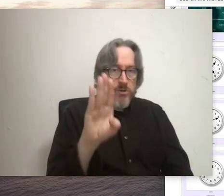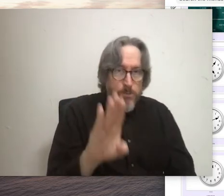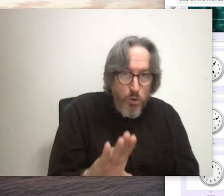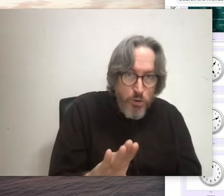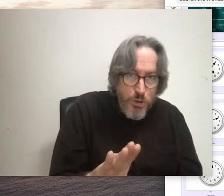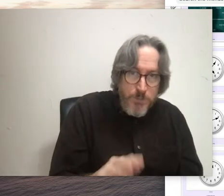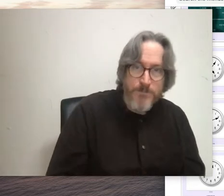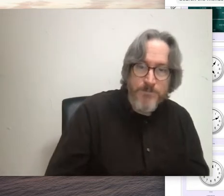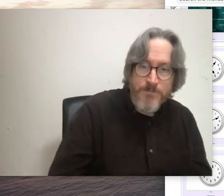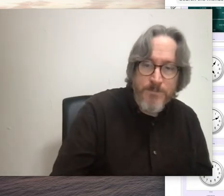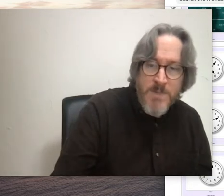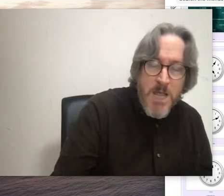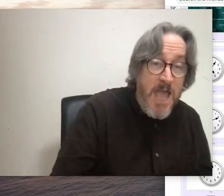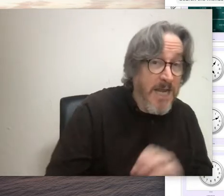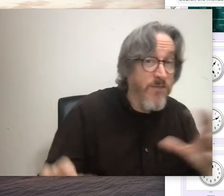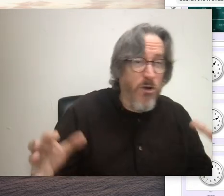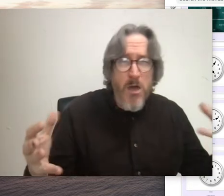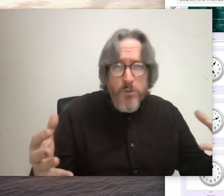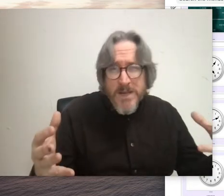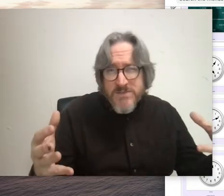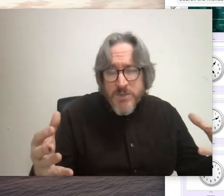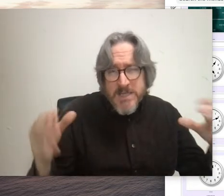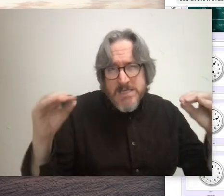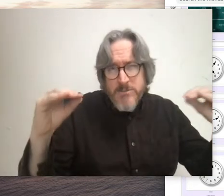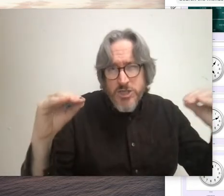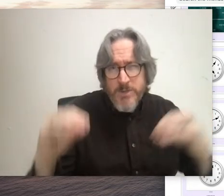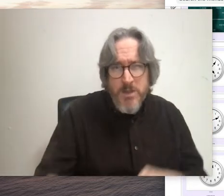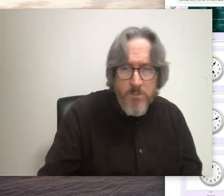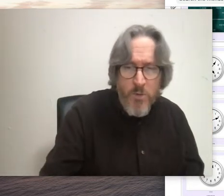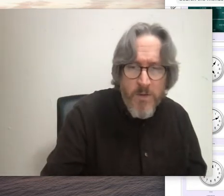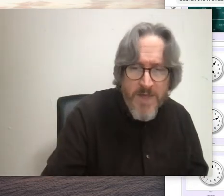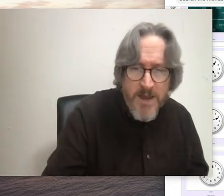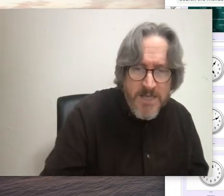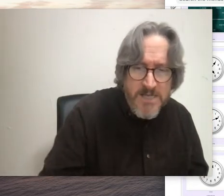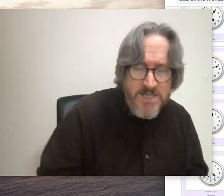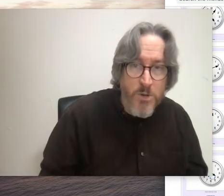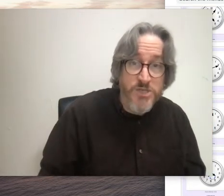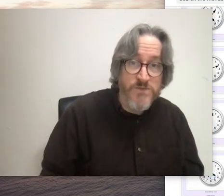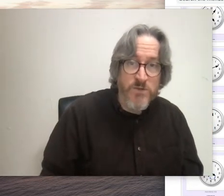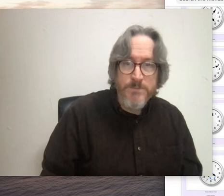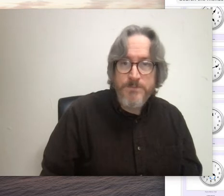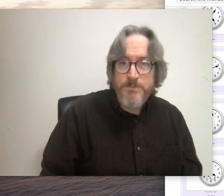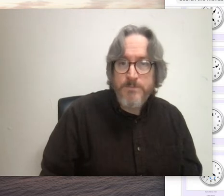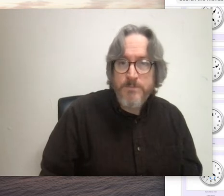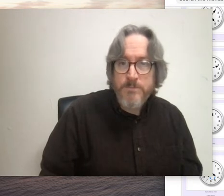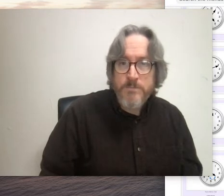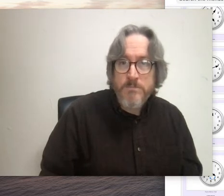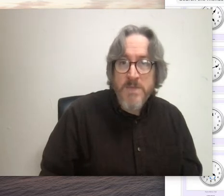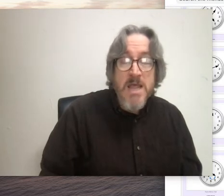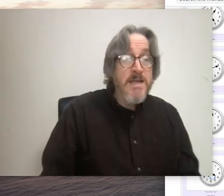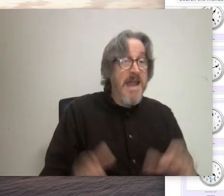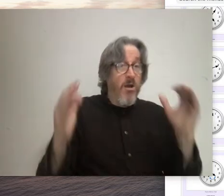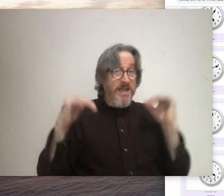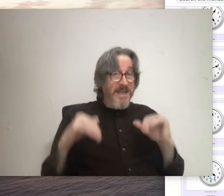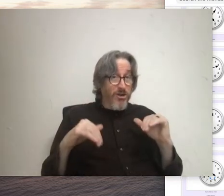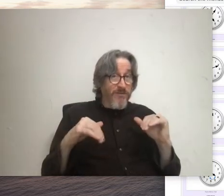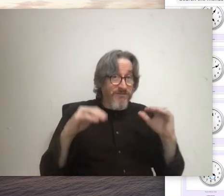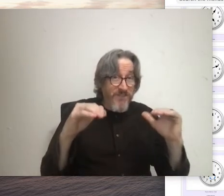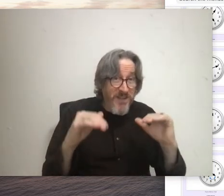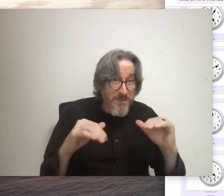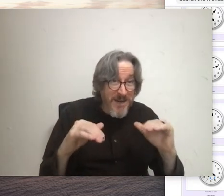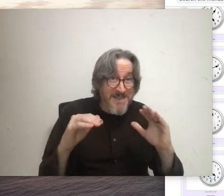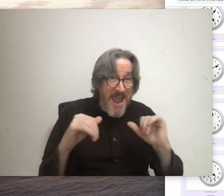Just that sort of push. And again, there are other ways of doing this. I'm just showing the one that is the most useful. Now